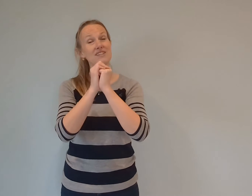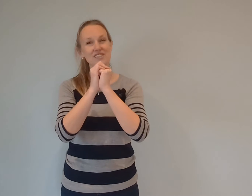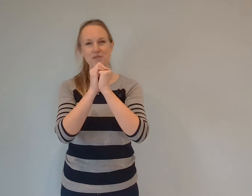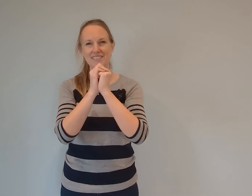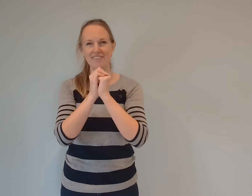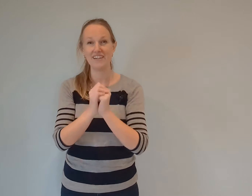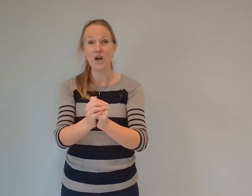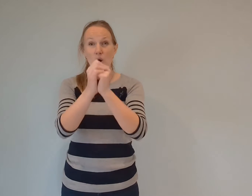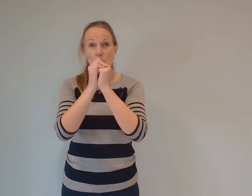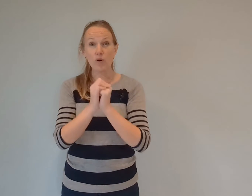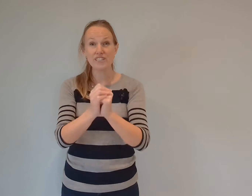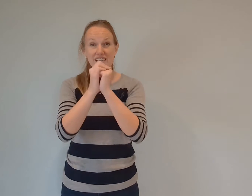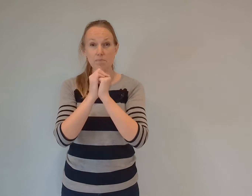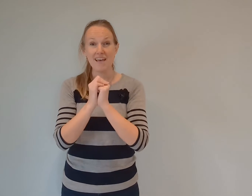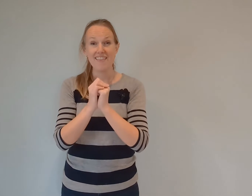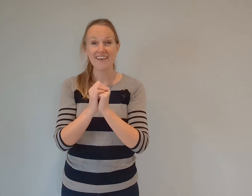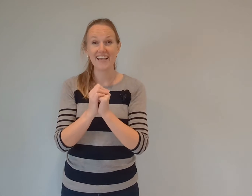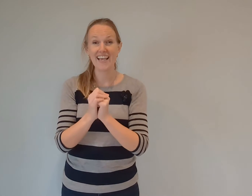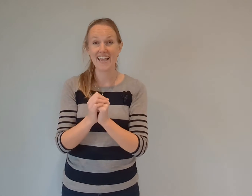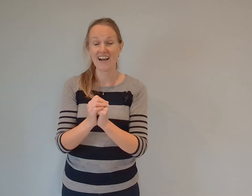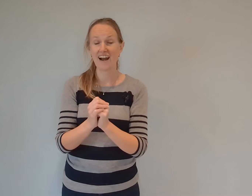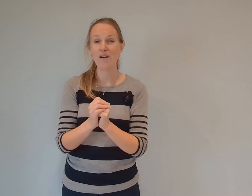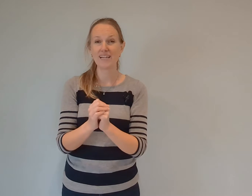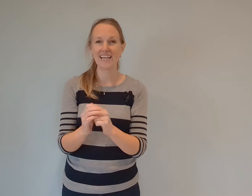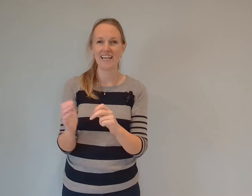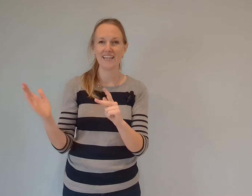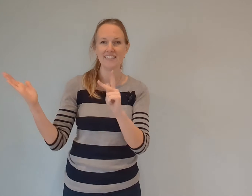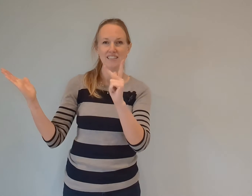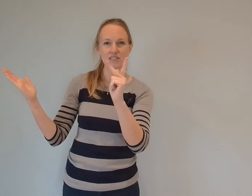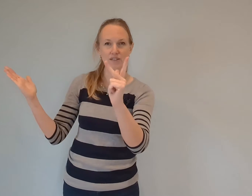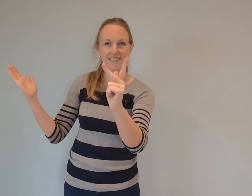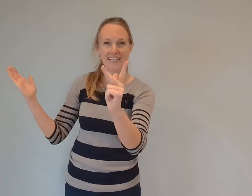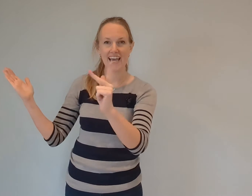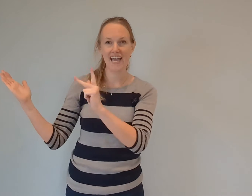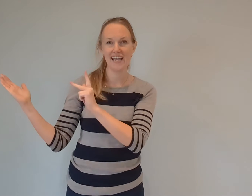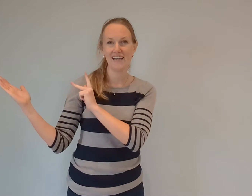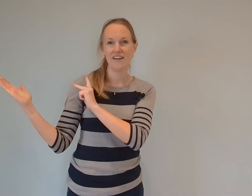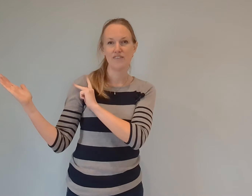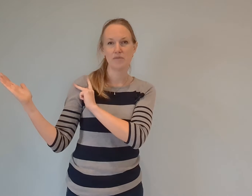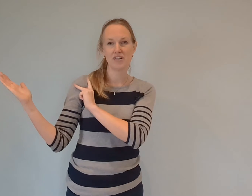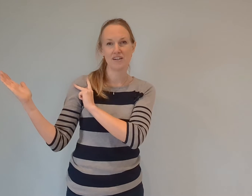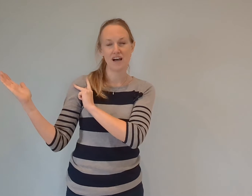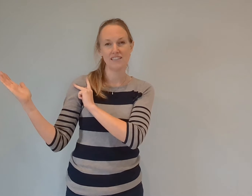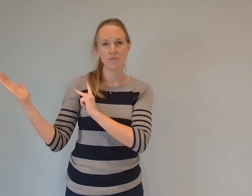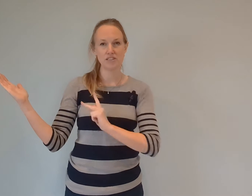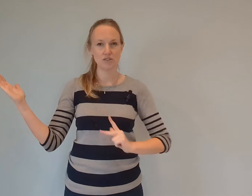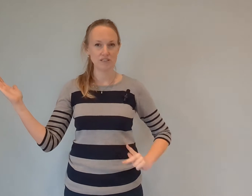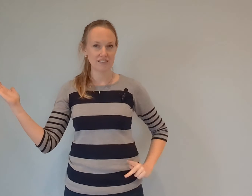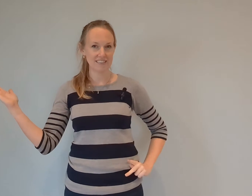look towards heaven. Worship the King, or our King. So that's a K from your non-dominant shoulder down